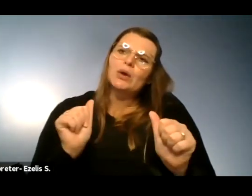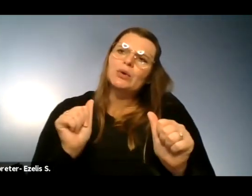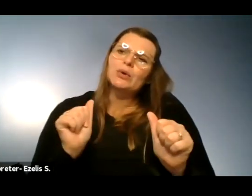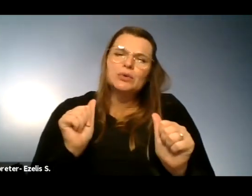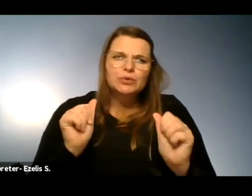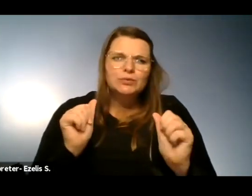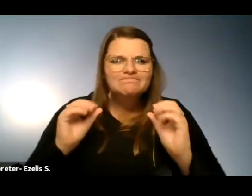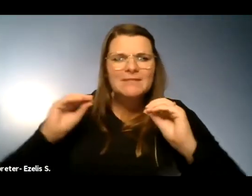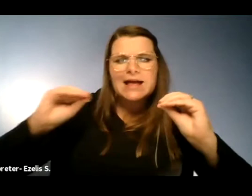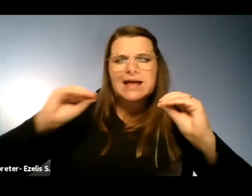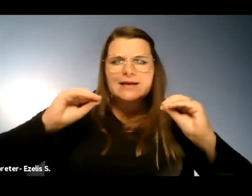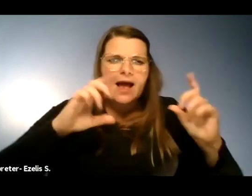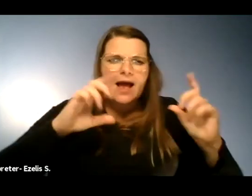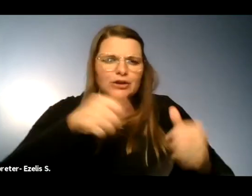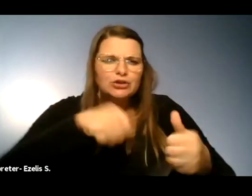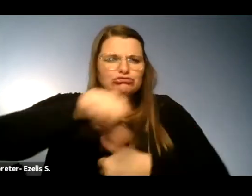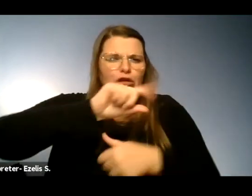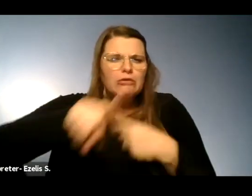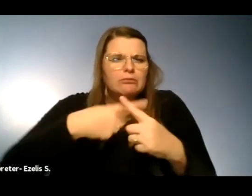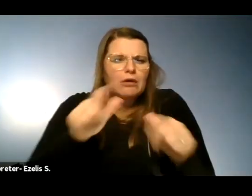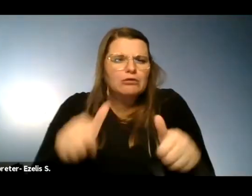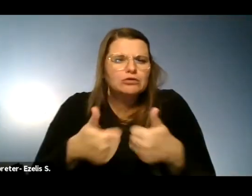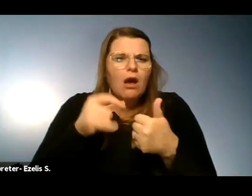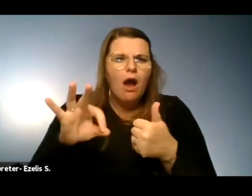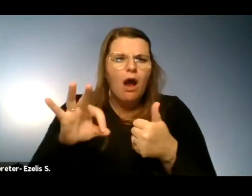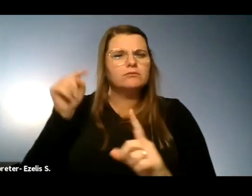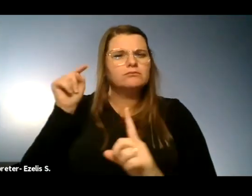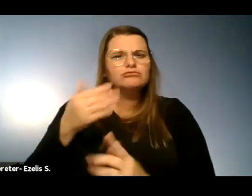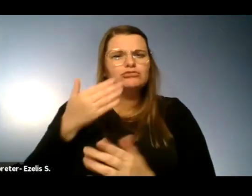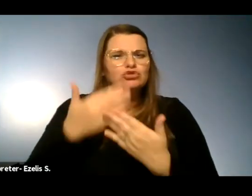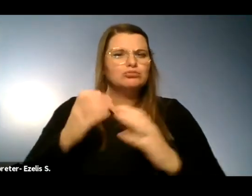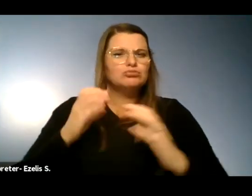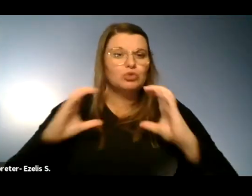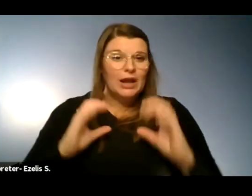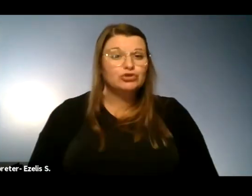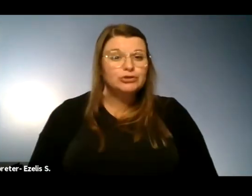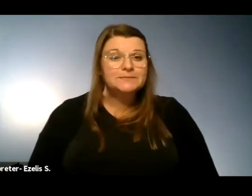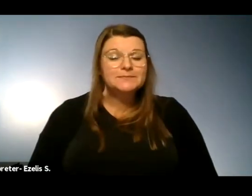educate each other about the challenges of good communication. So that's what